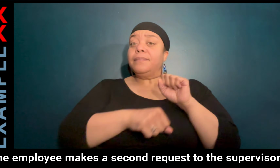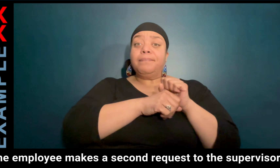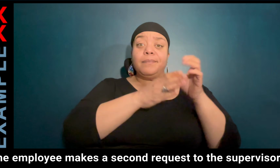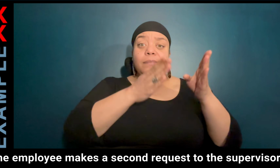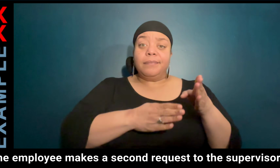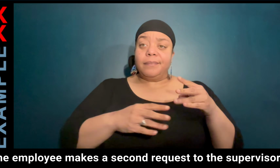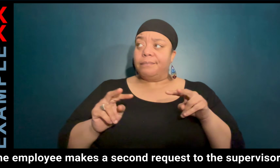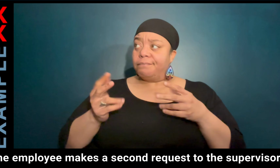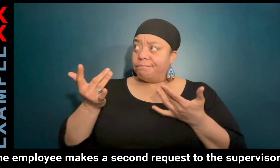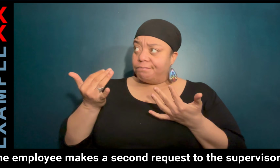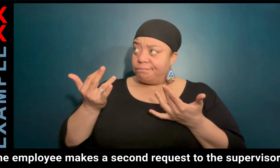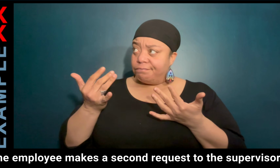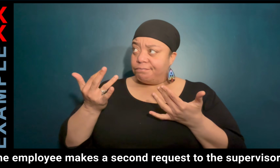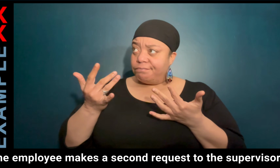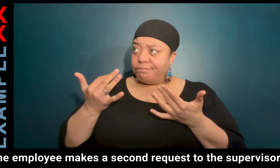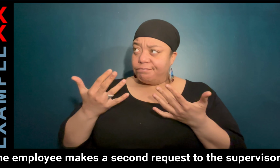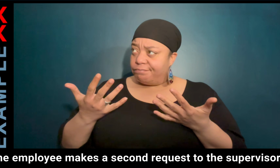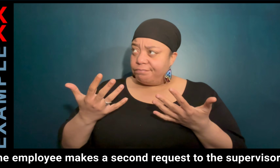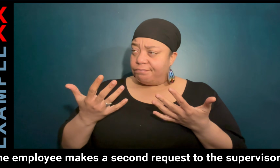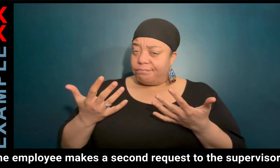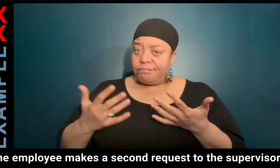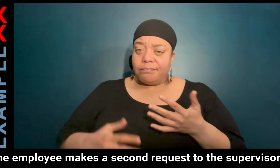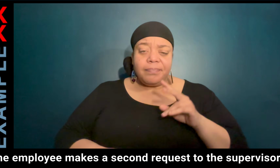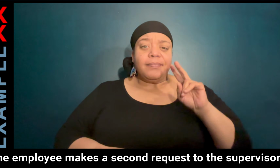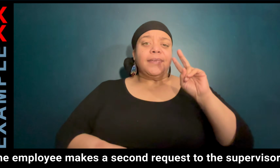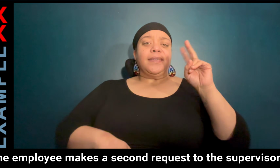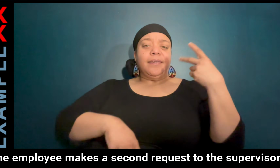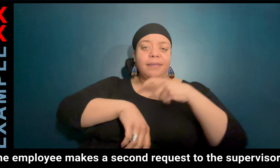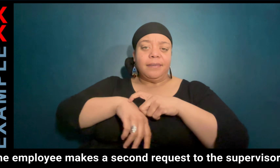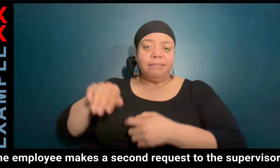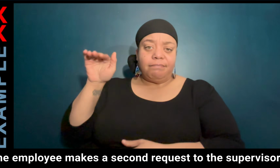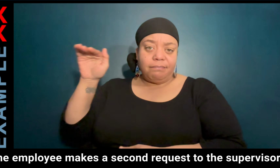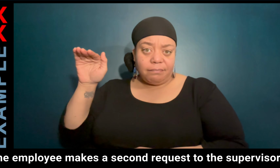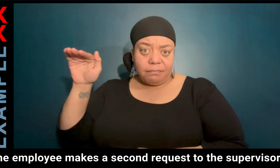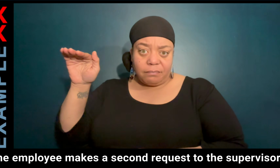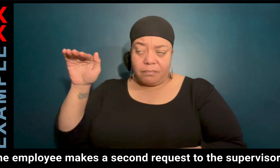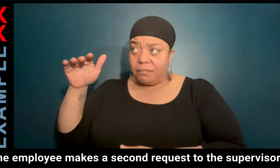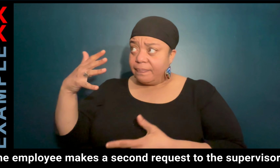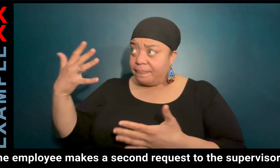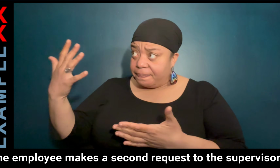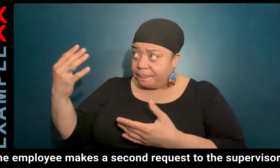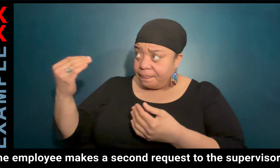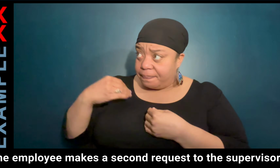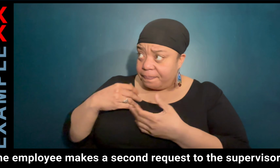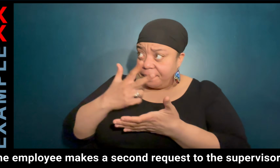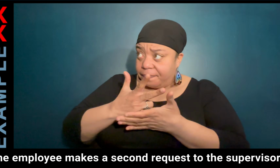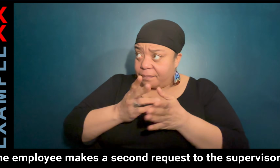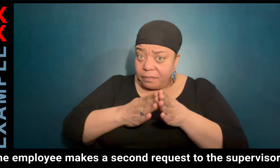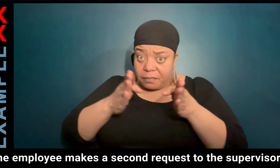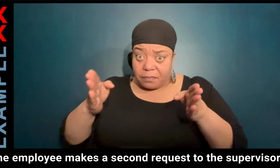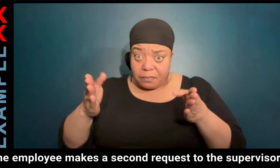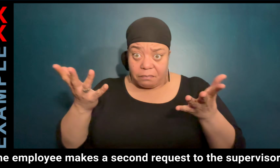The employee makes a second request to the supervisor.